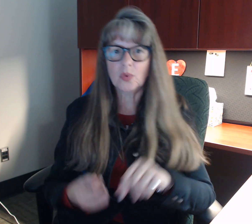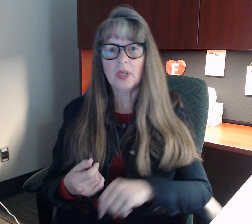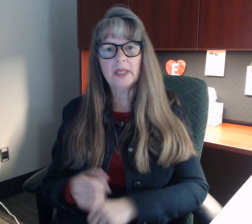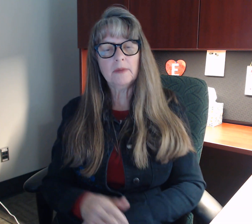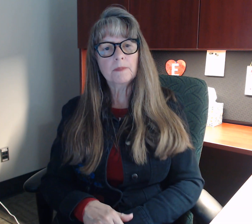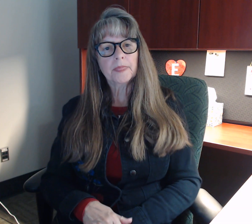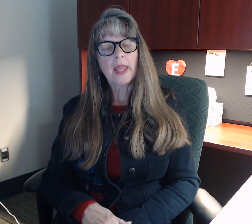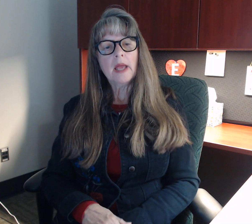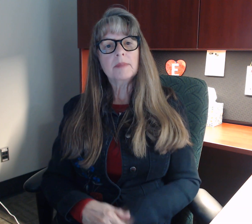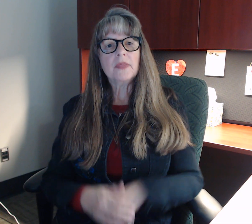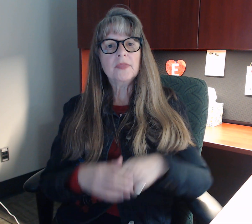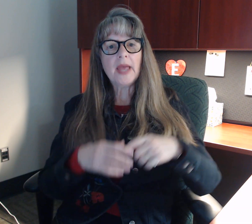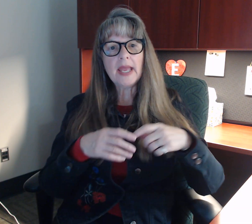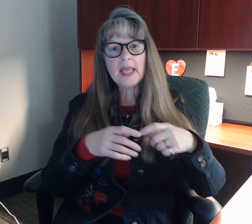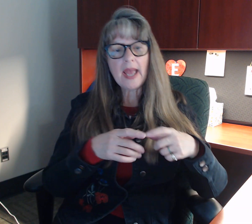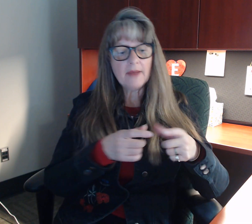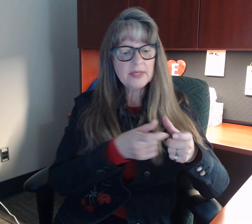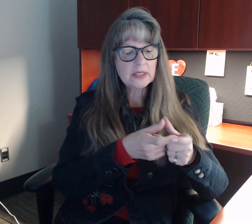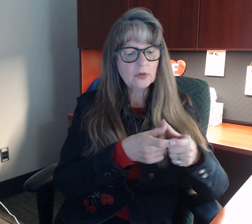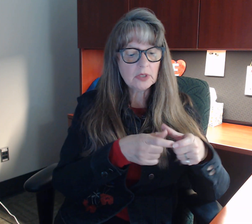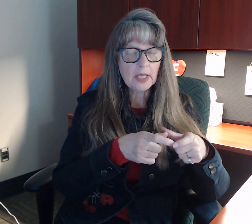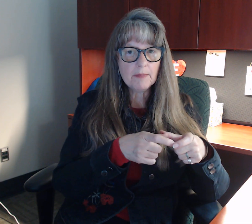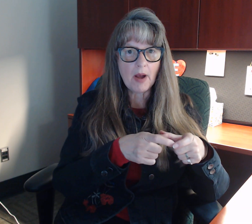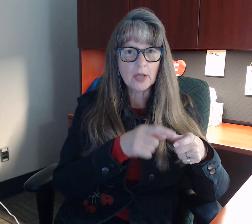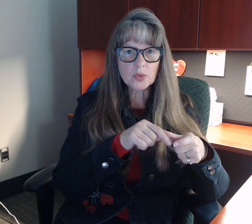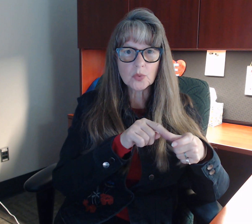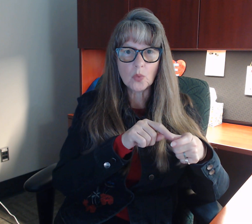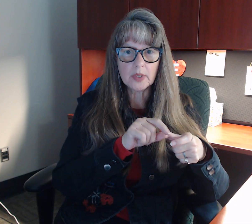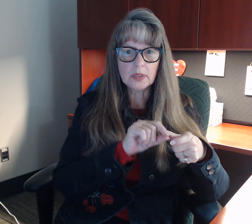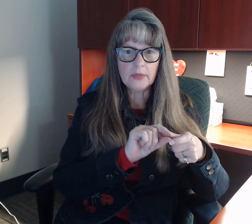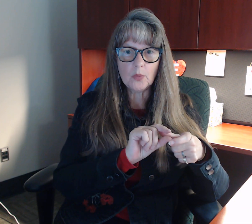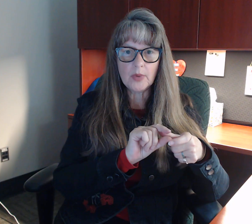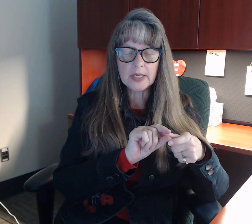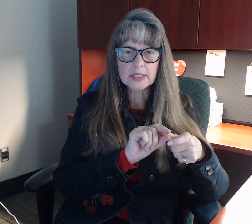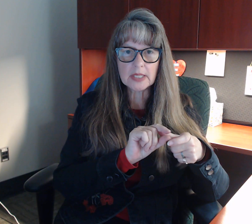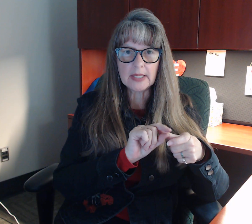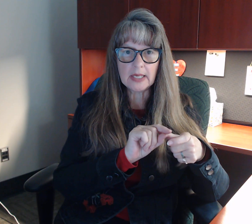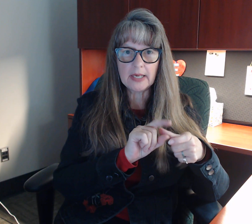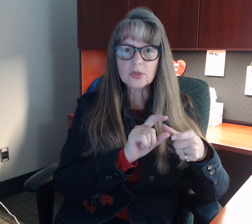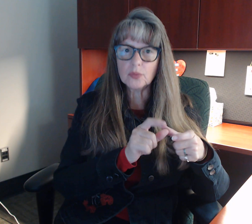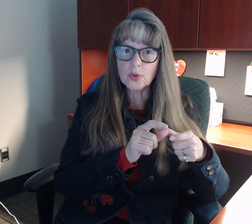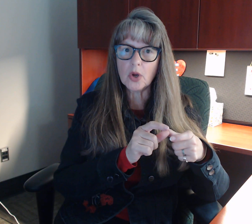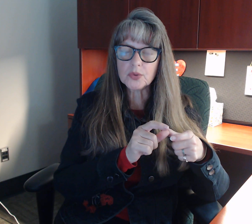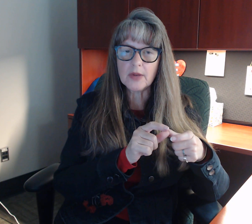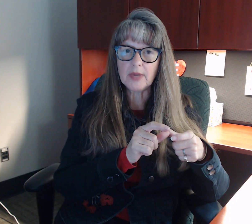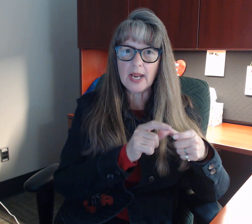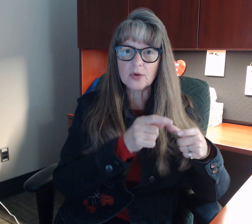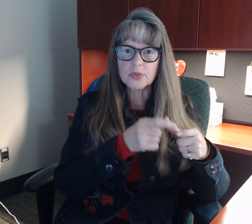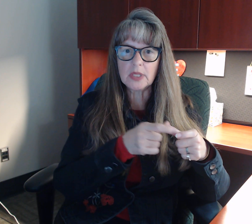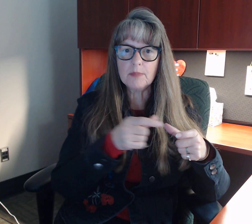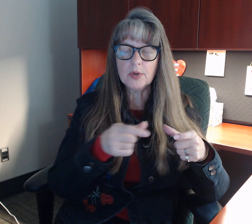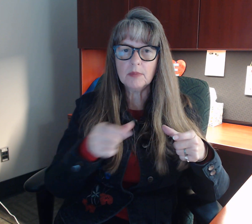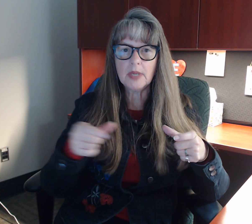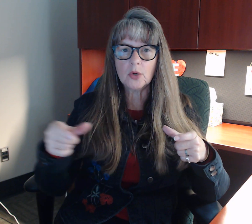Diwali. But they have these little clay pots with oil and the wicks, and they light it. So they also have candles, and they put them in a